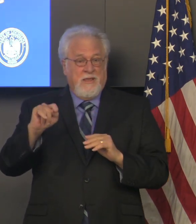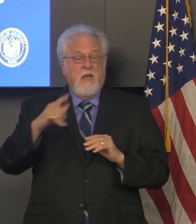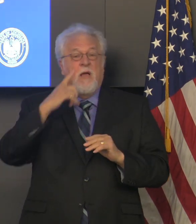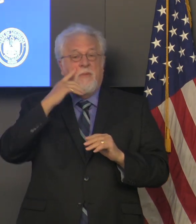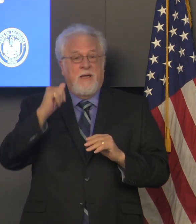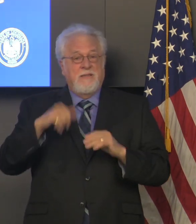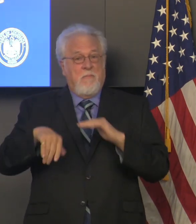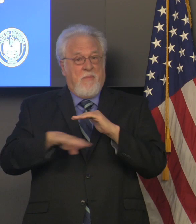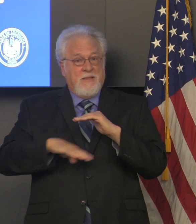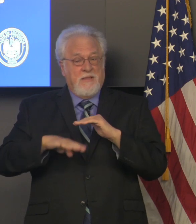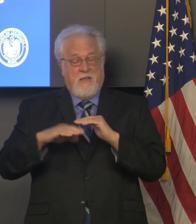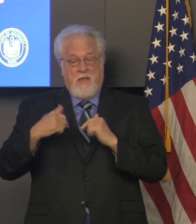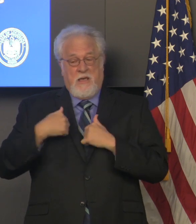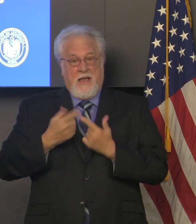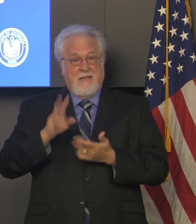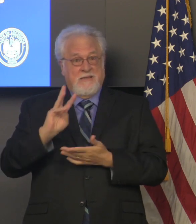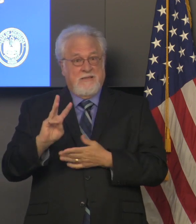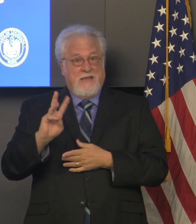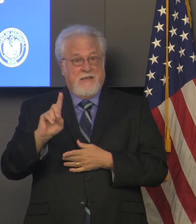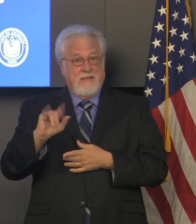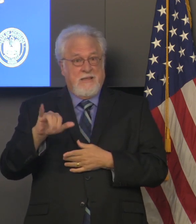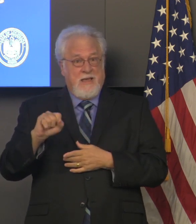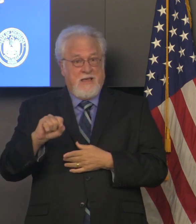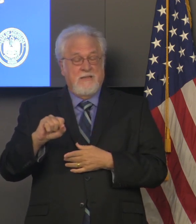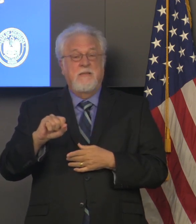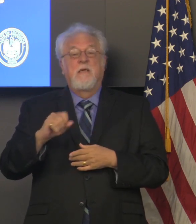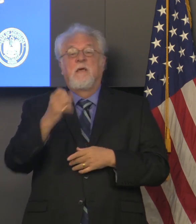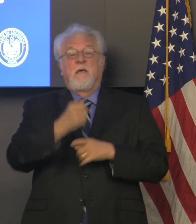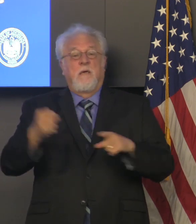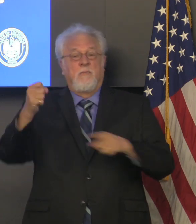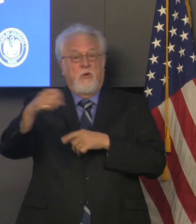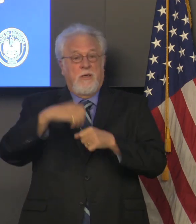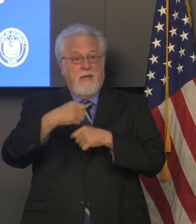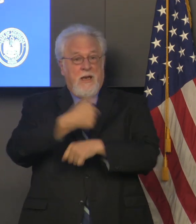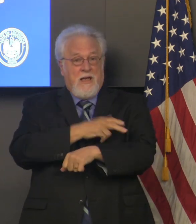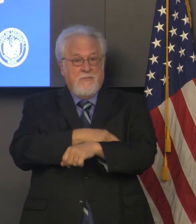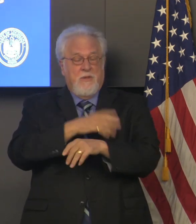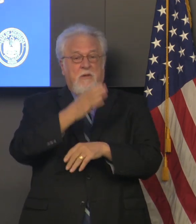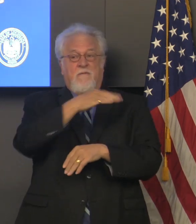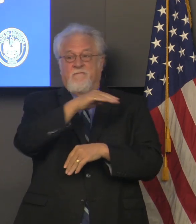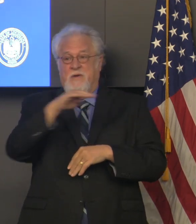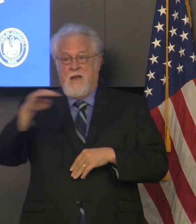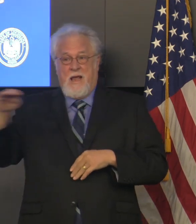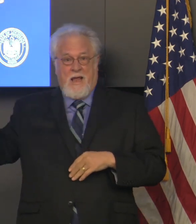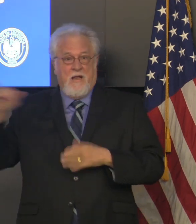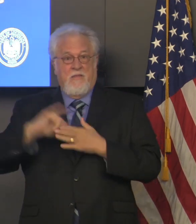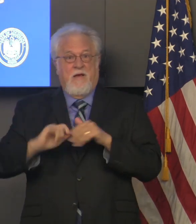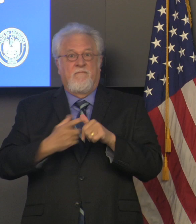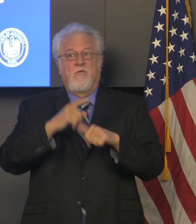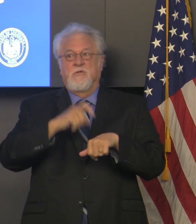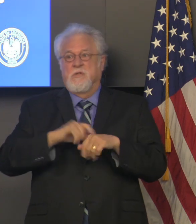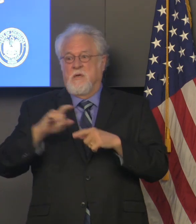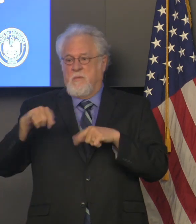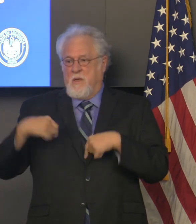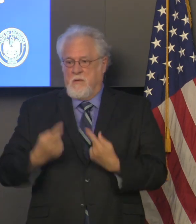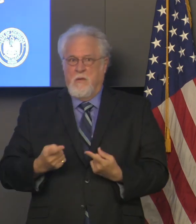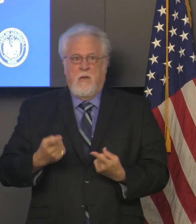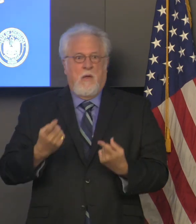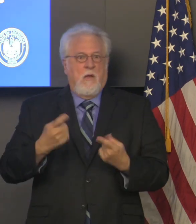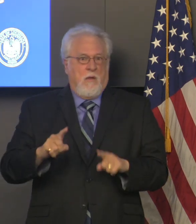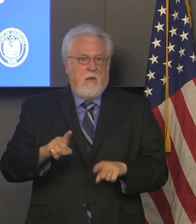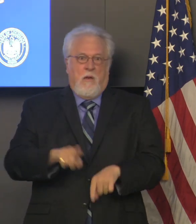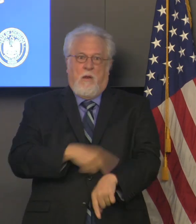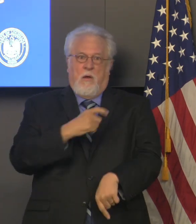because basically over the last 6 days, our hospitalizations have been flat. And that's the first time that that's happened in a very long